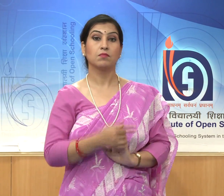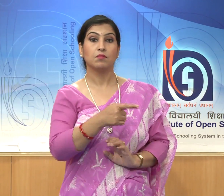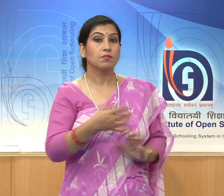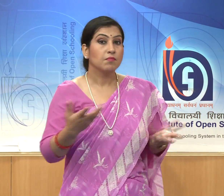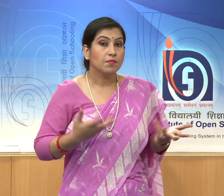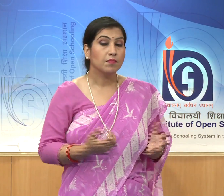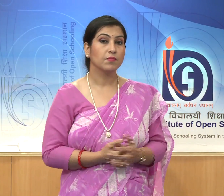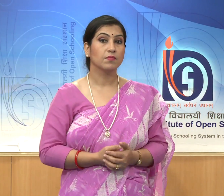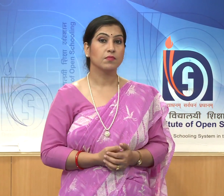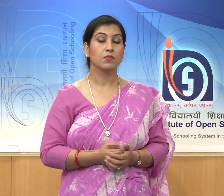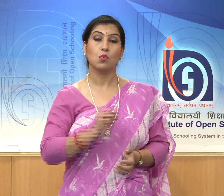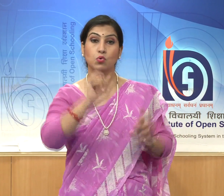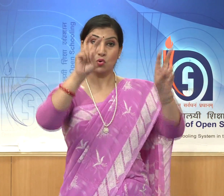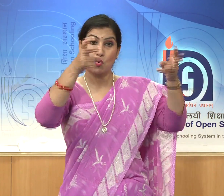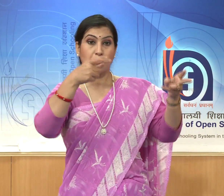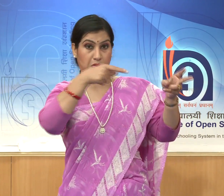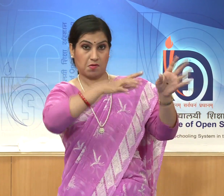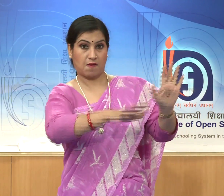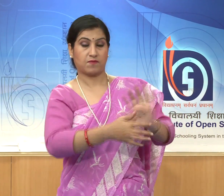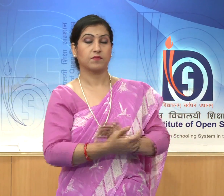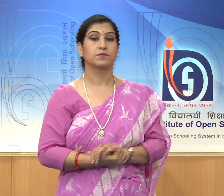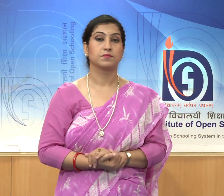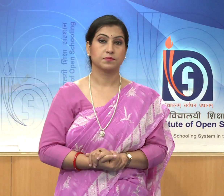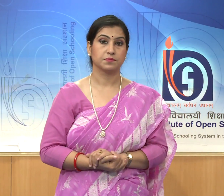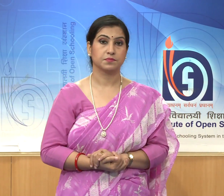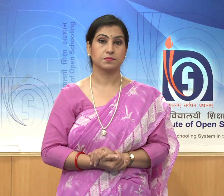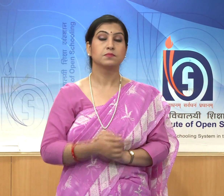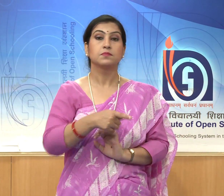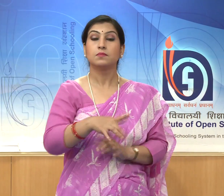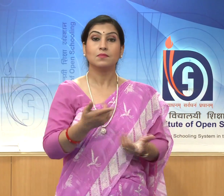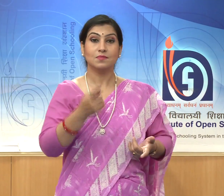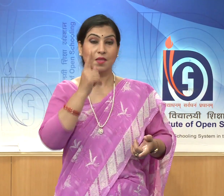with such a theme. A bride